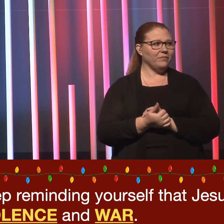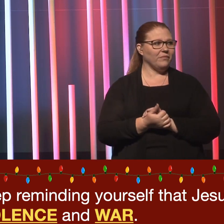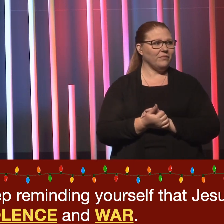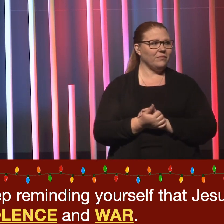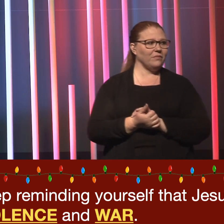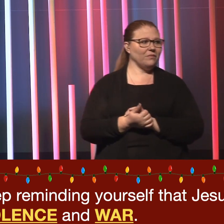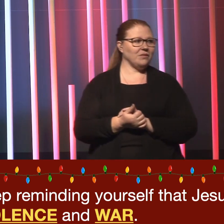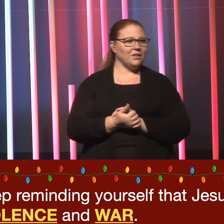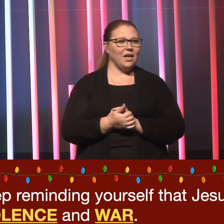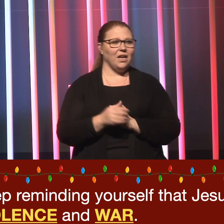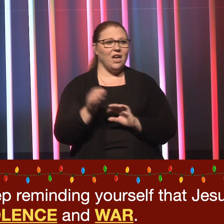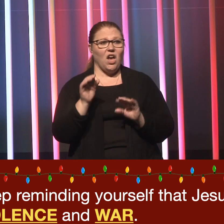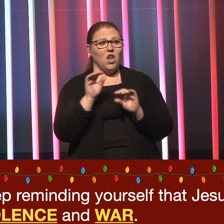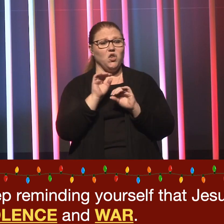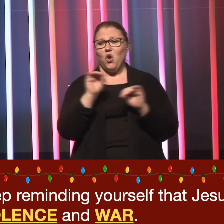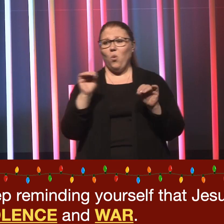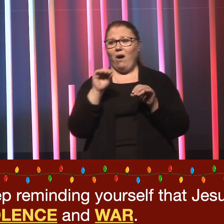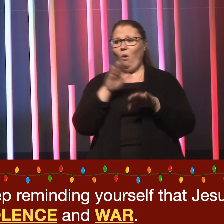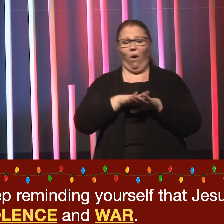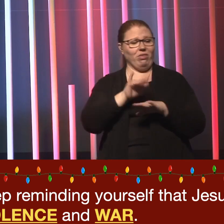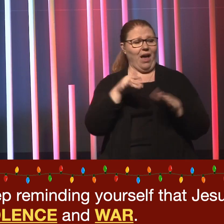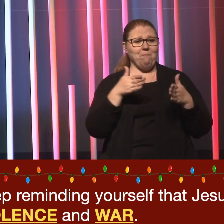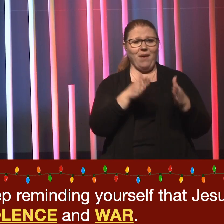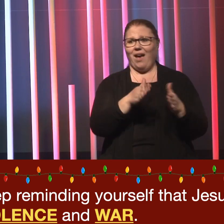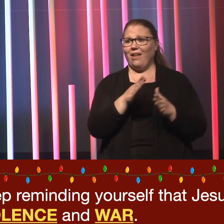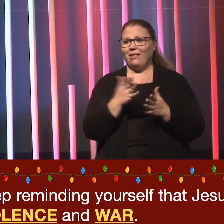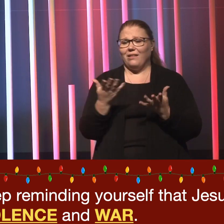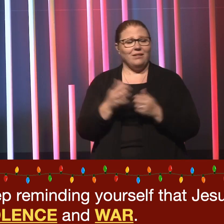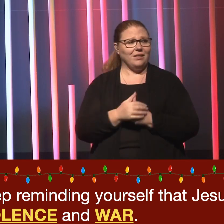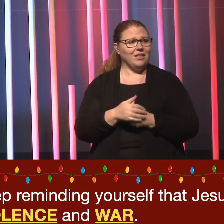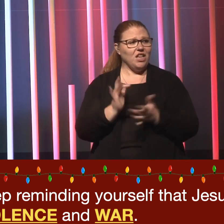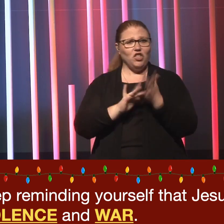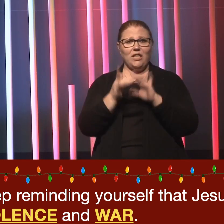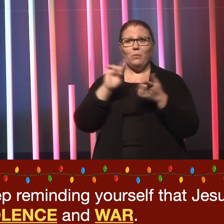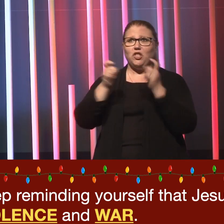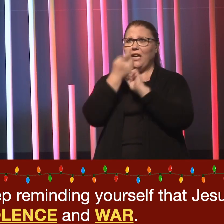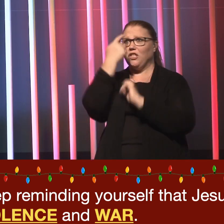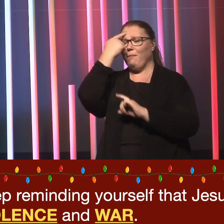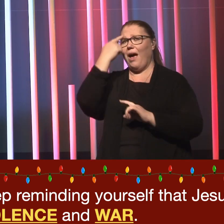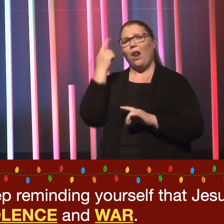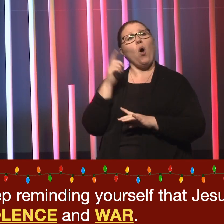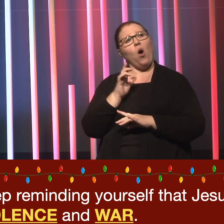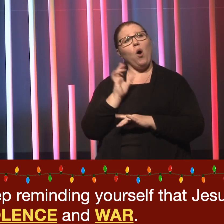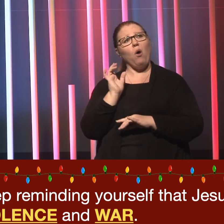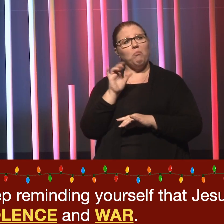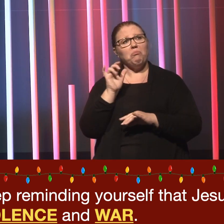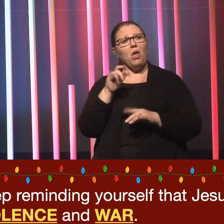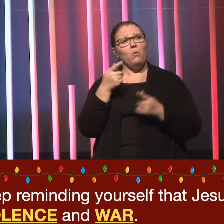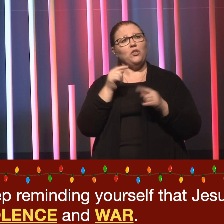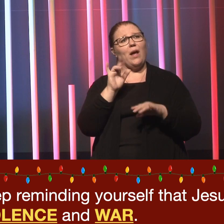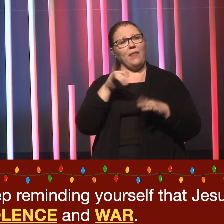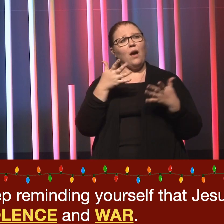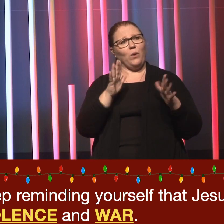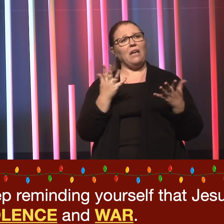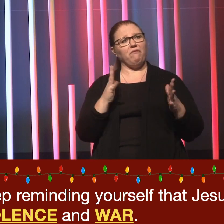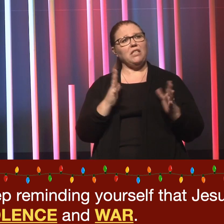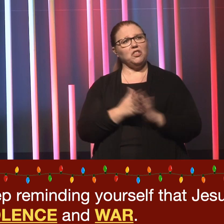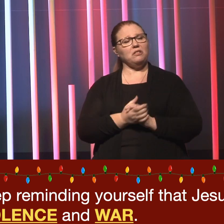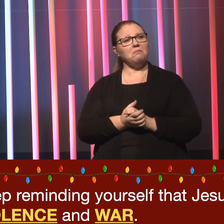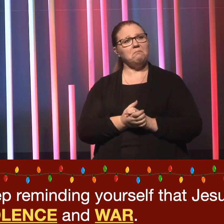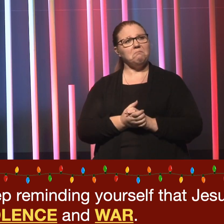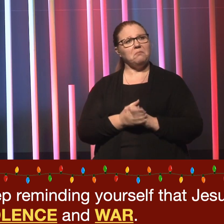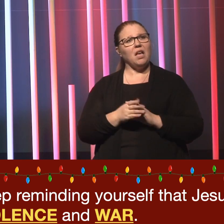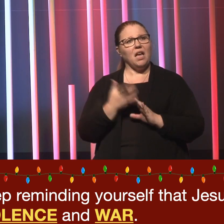Nowhere in Jesus' path to peace. Nowhere is Jesus going to change his mind. We tried it this way. Saddle